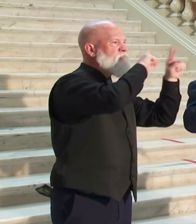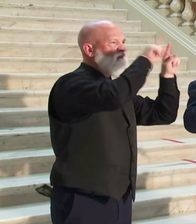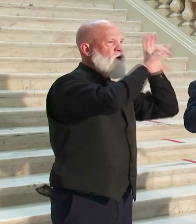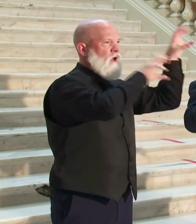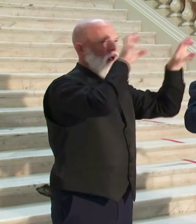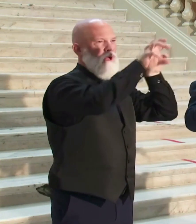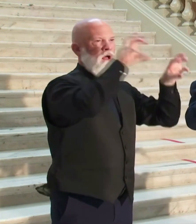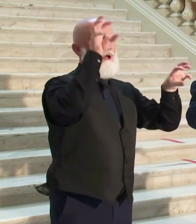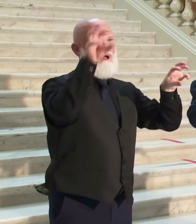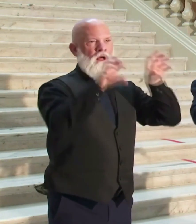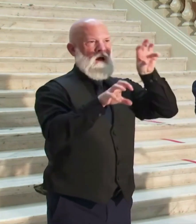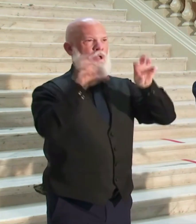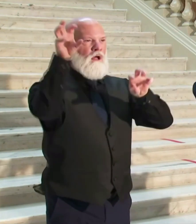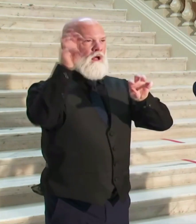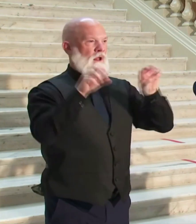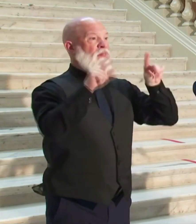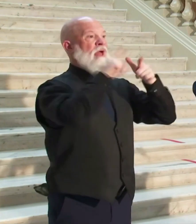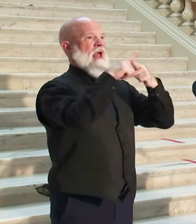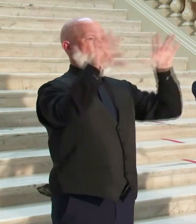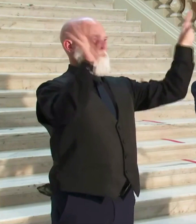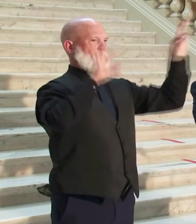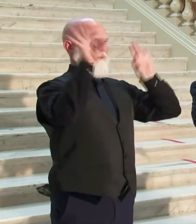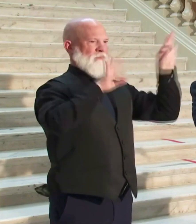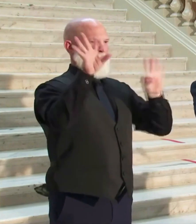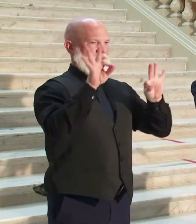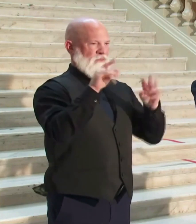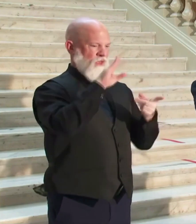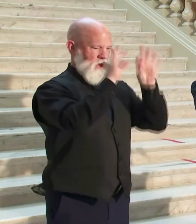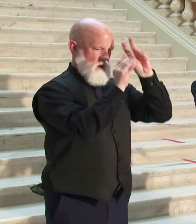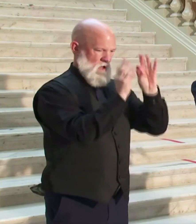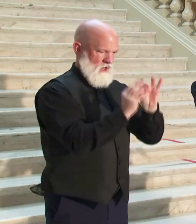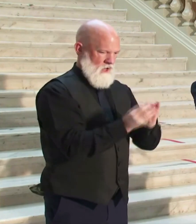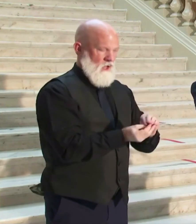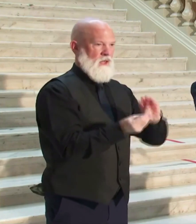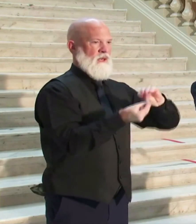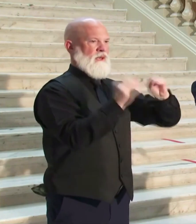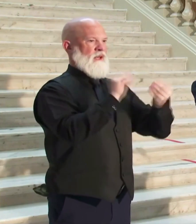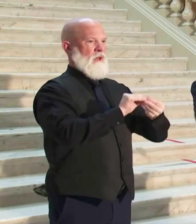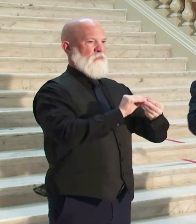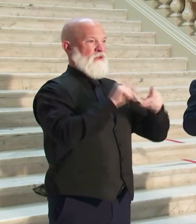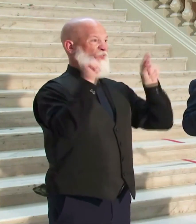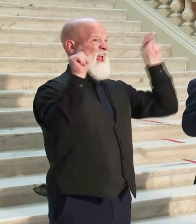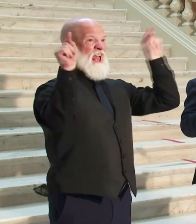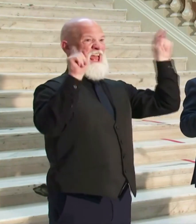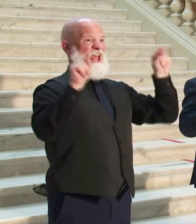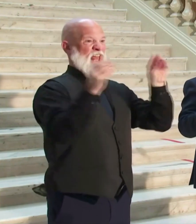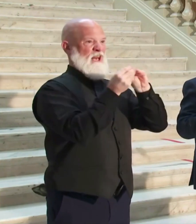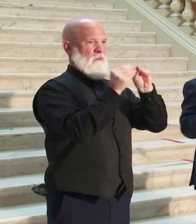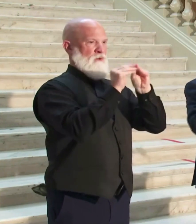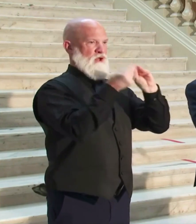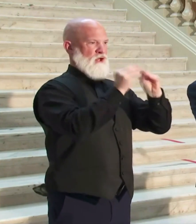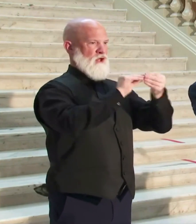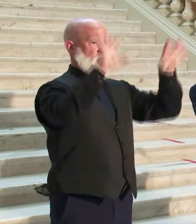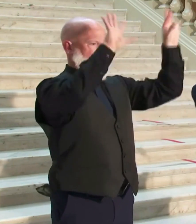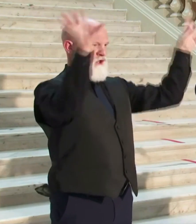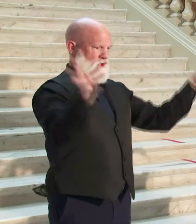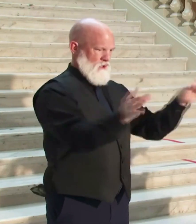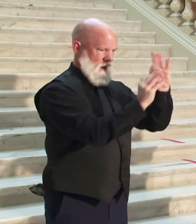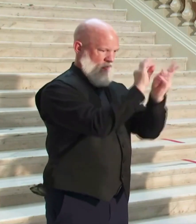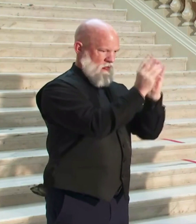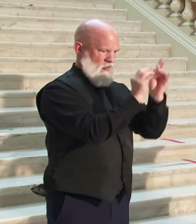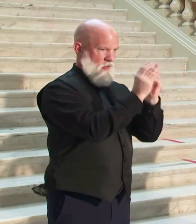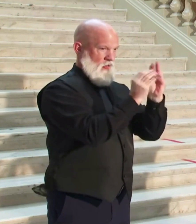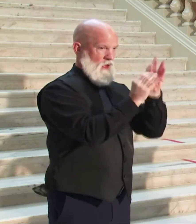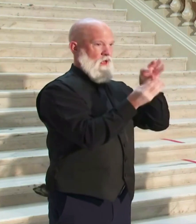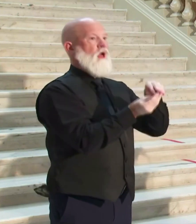scientific number that says, once you run these things through and a human being reads these, they write them down on a card, they put their results back into